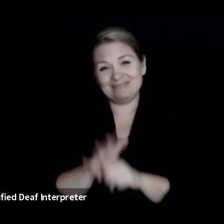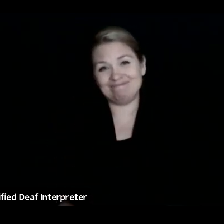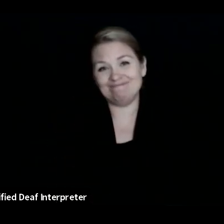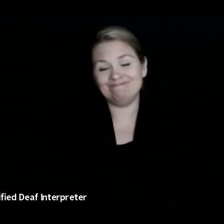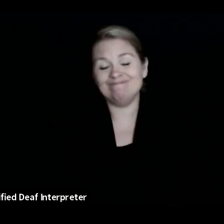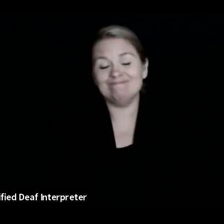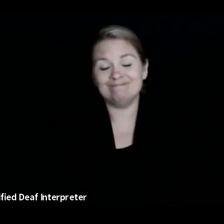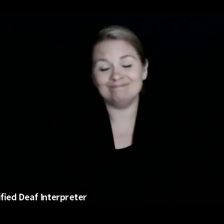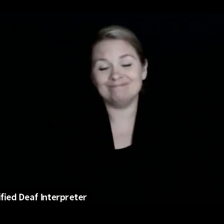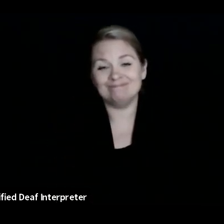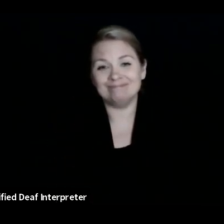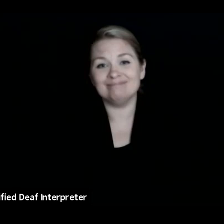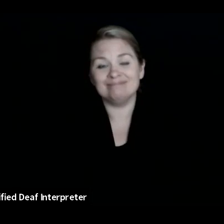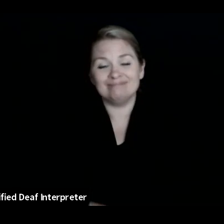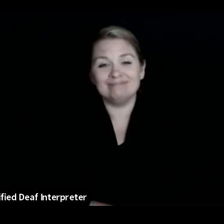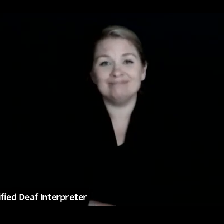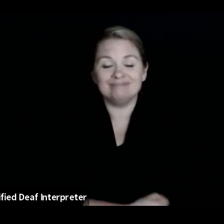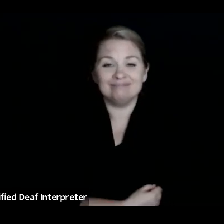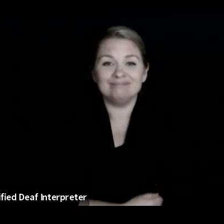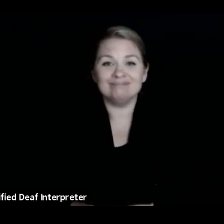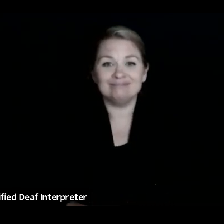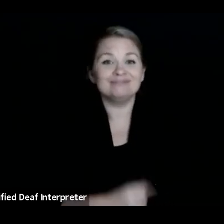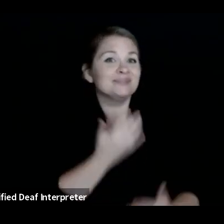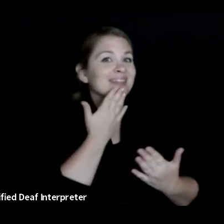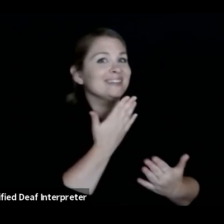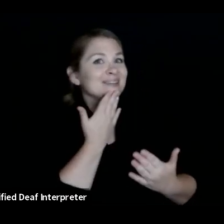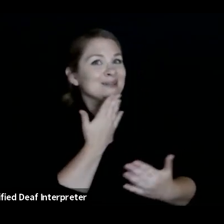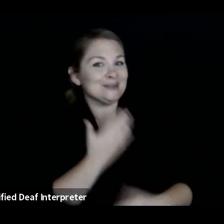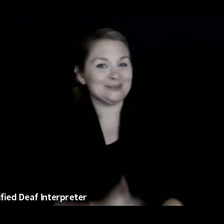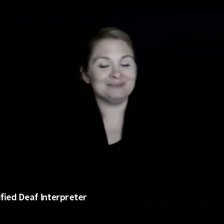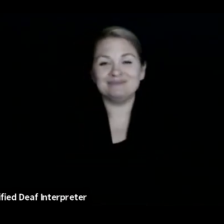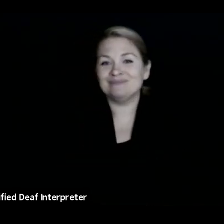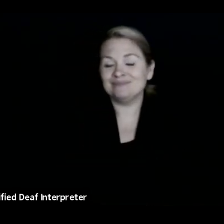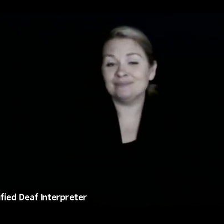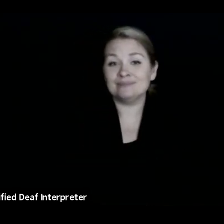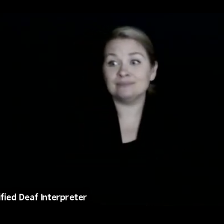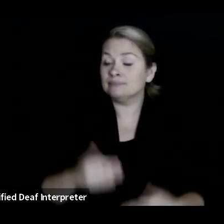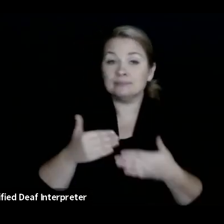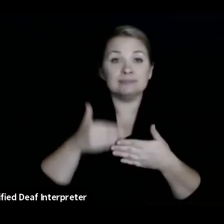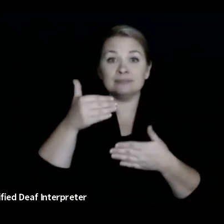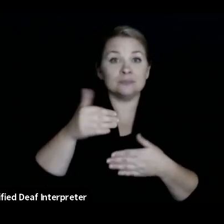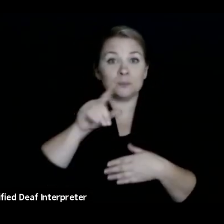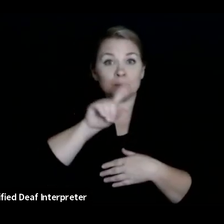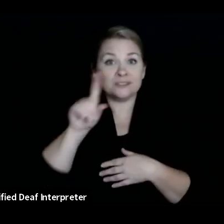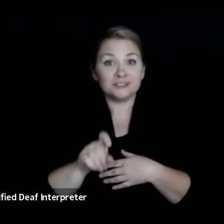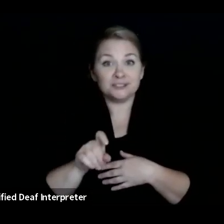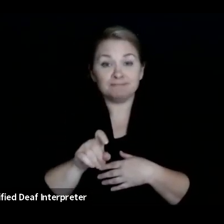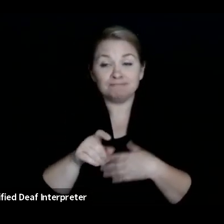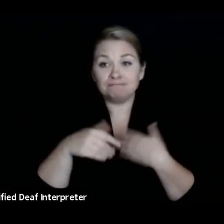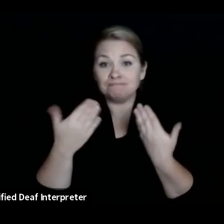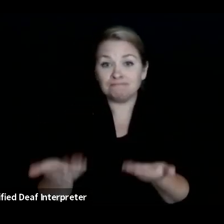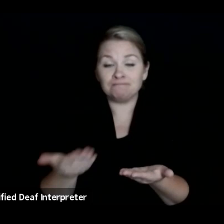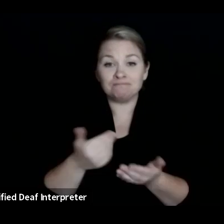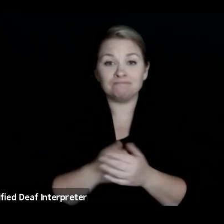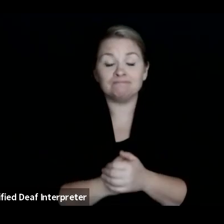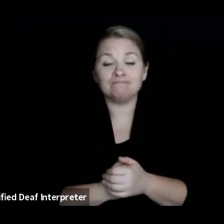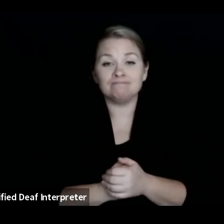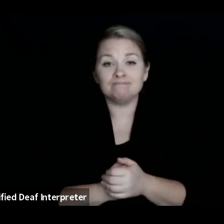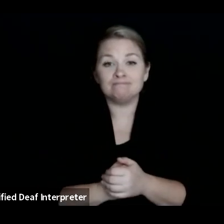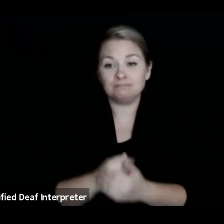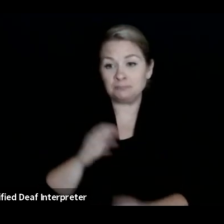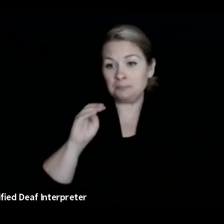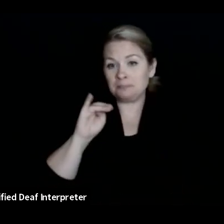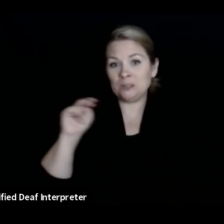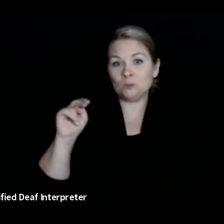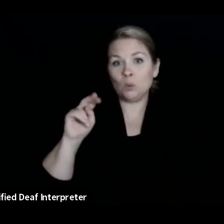Your next question comes from the line of Bill Werner of Minnesota News Network. Your line is open. Hi, Chris. Thank you for taking